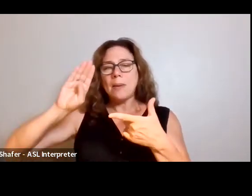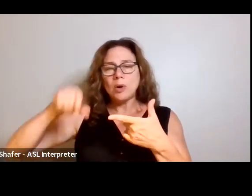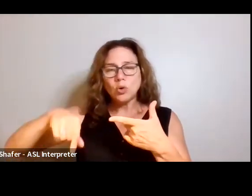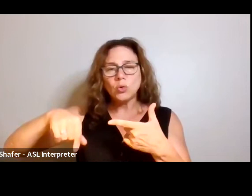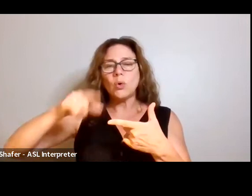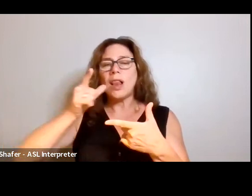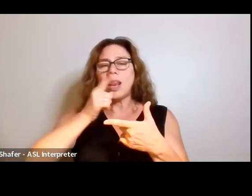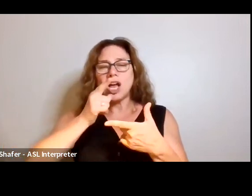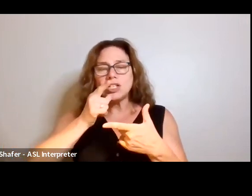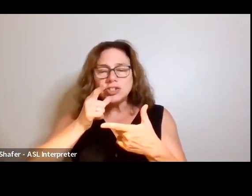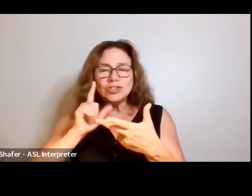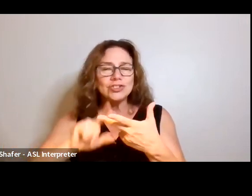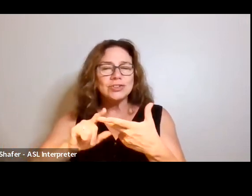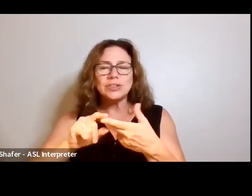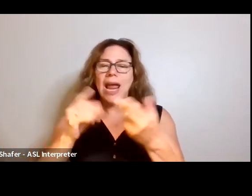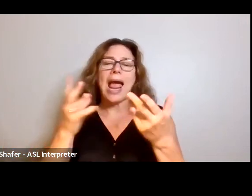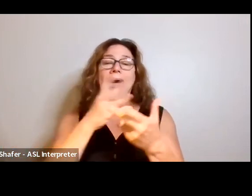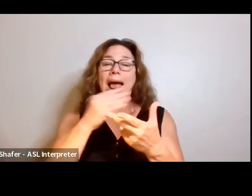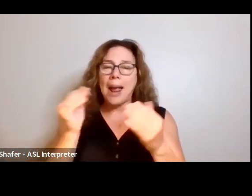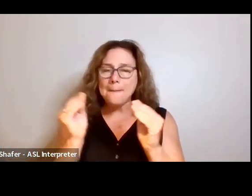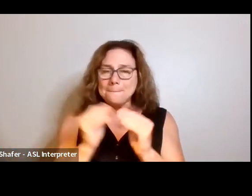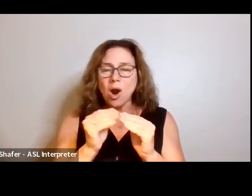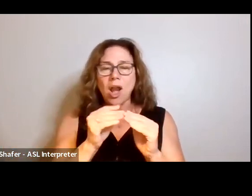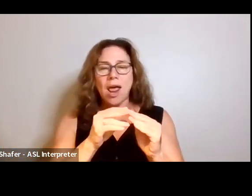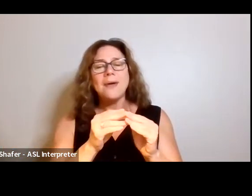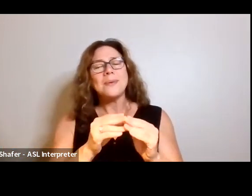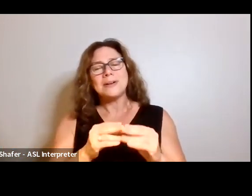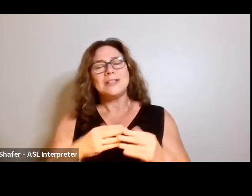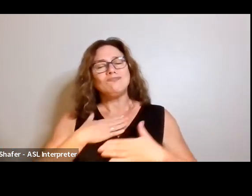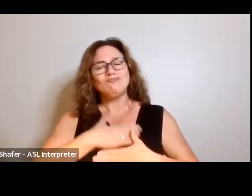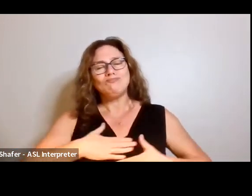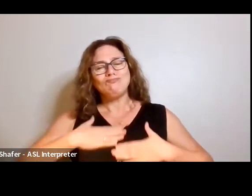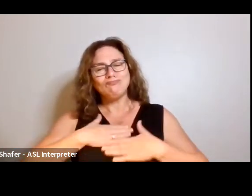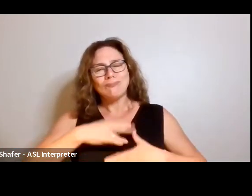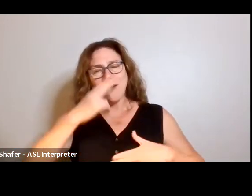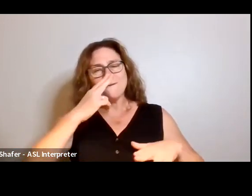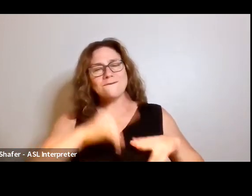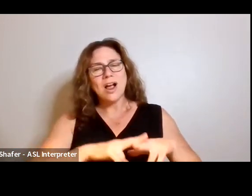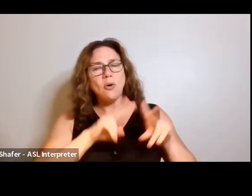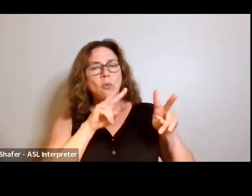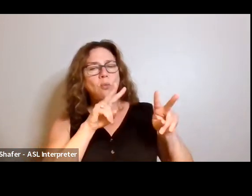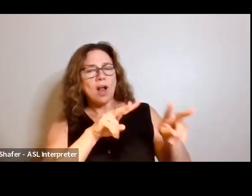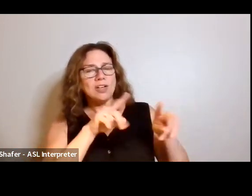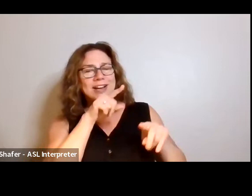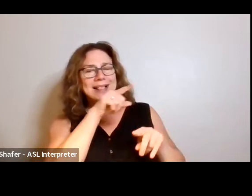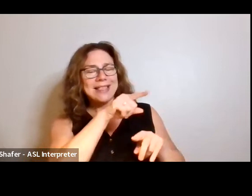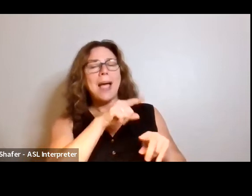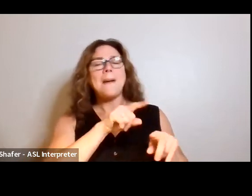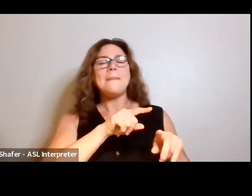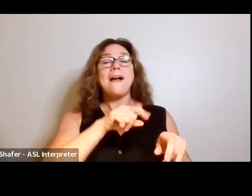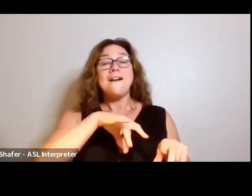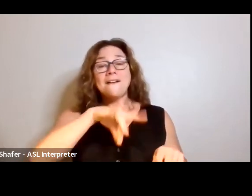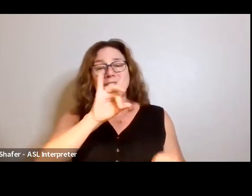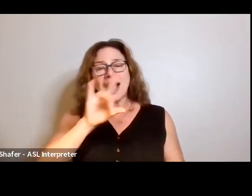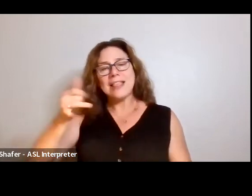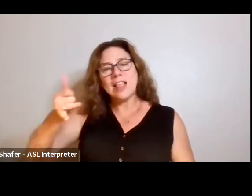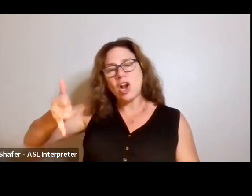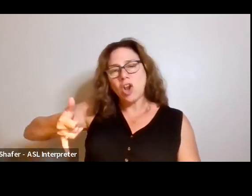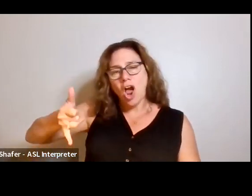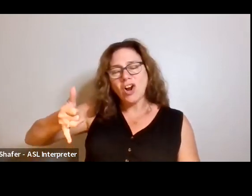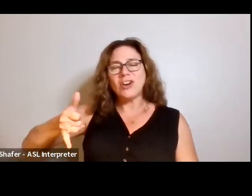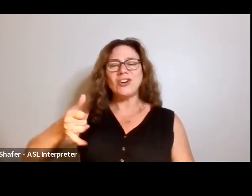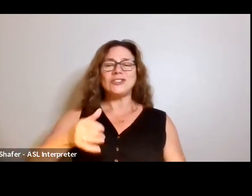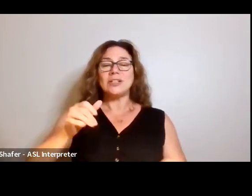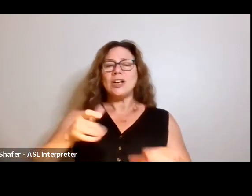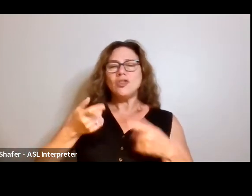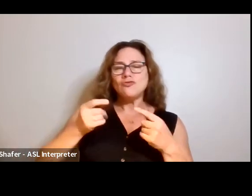And so it was fun watching them kind of find their lockers and trying to open lockers and kind of navigating